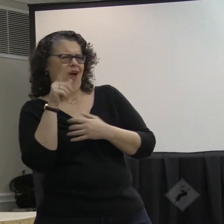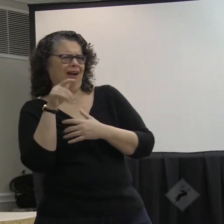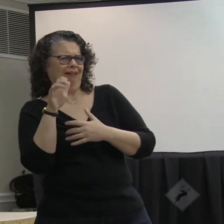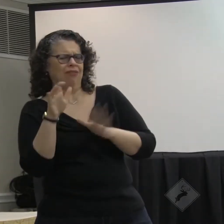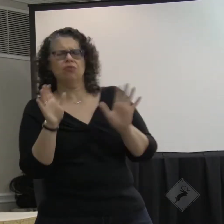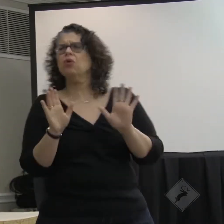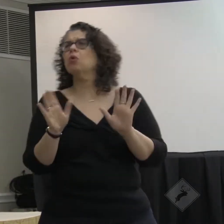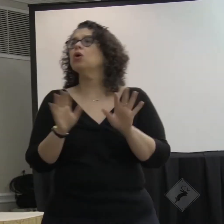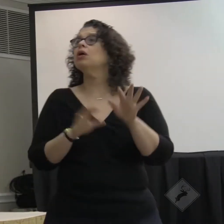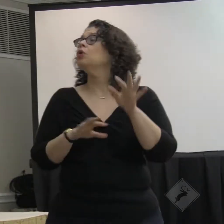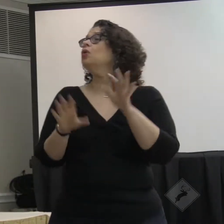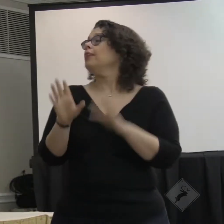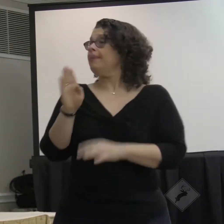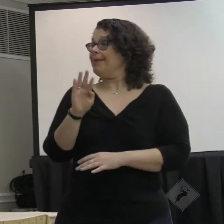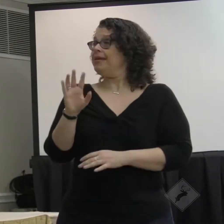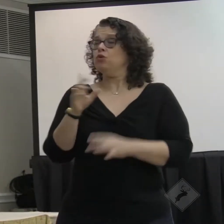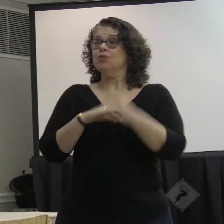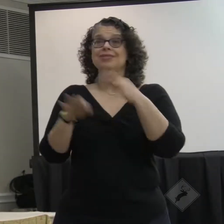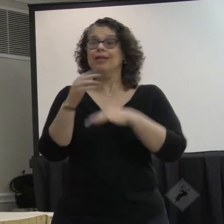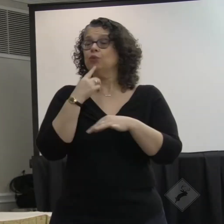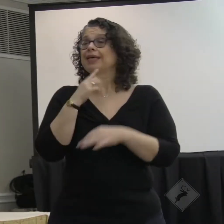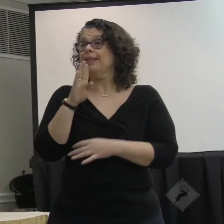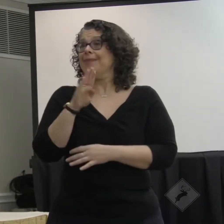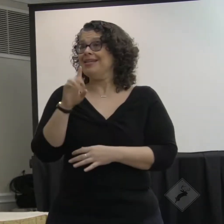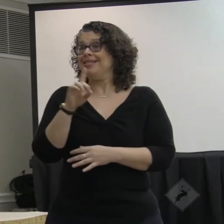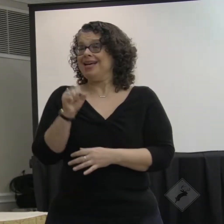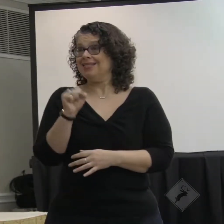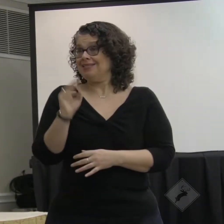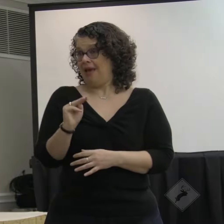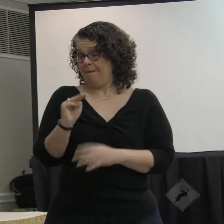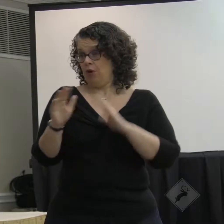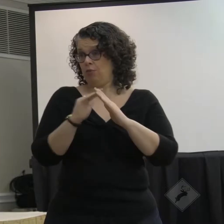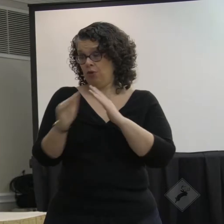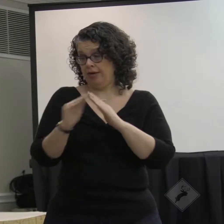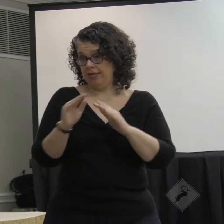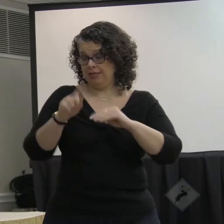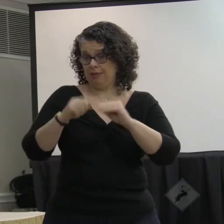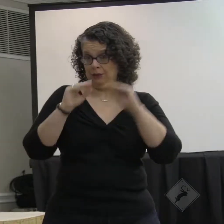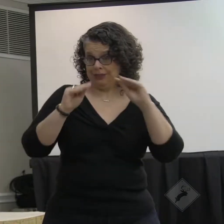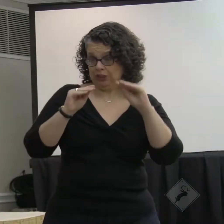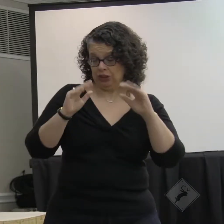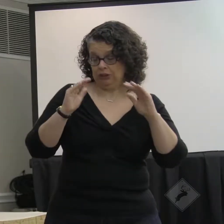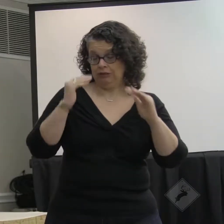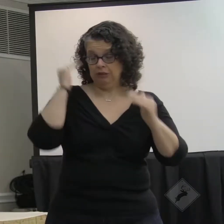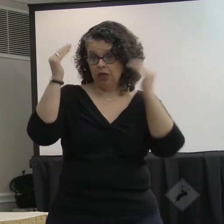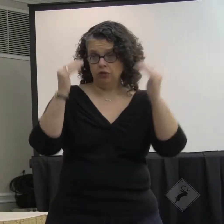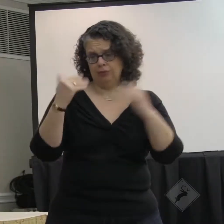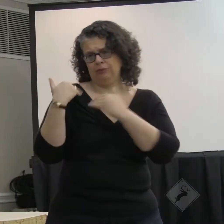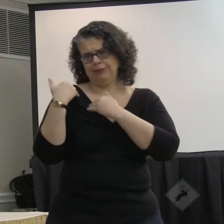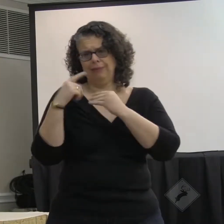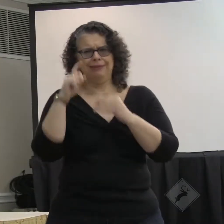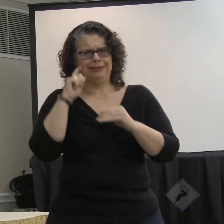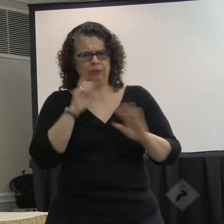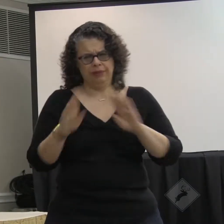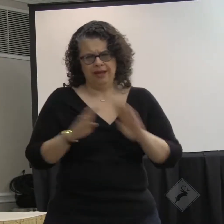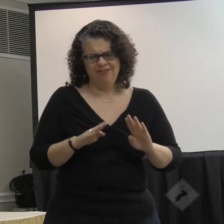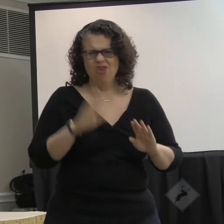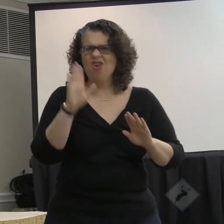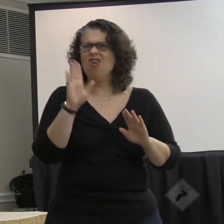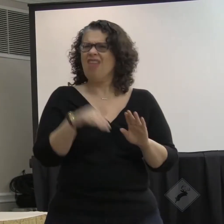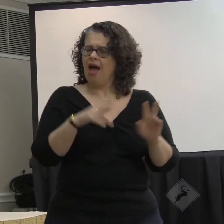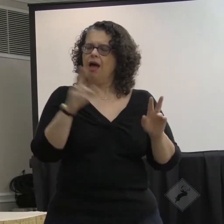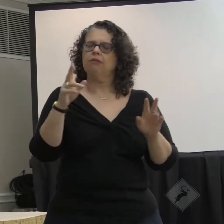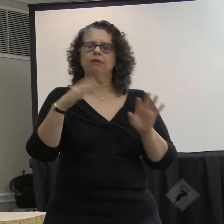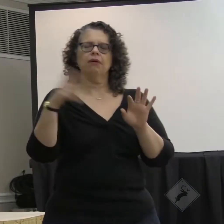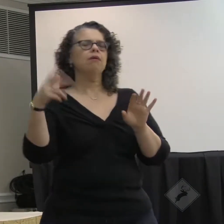say, the BDSM community is about educating adults to be responsible about their sexuality. That's a soundbite they can